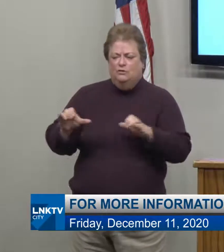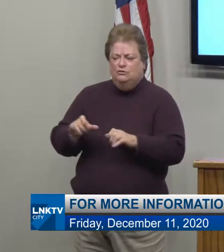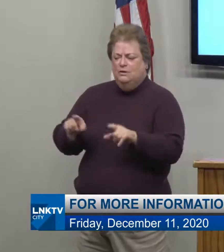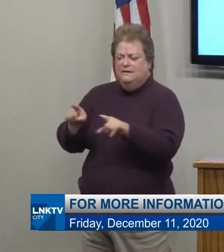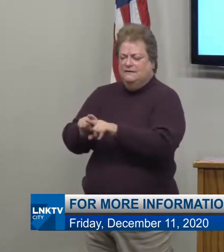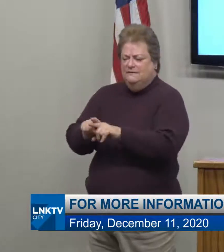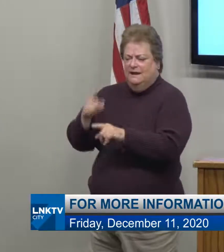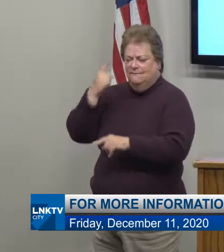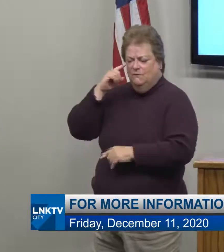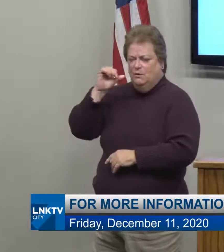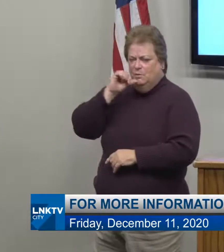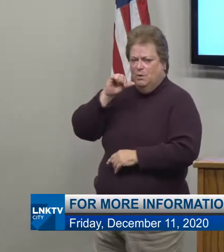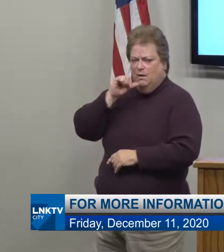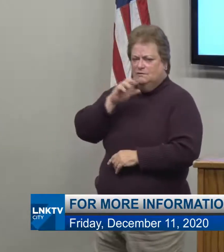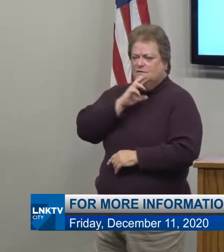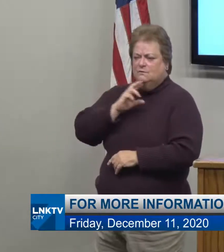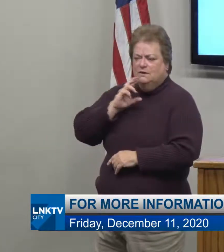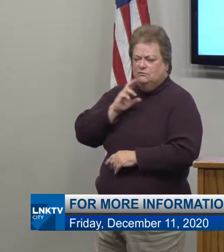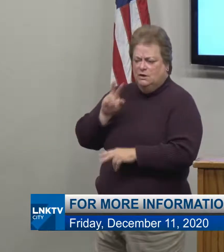and restaurants.